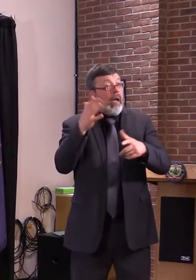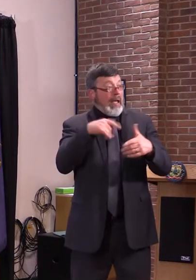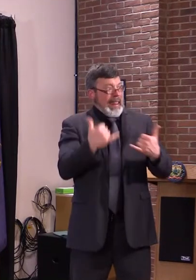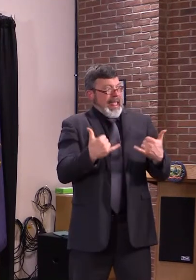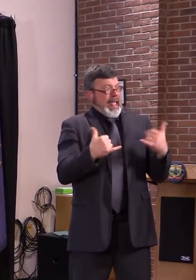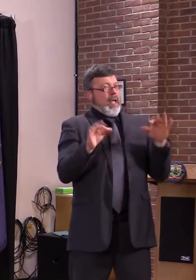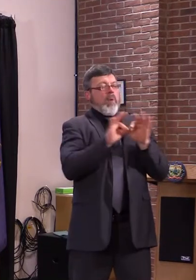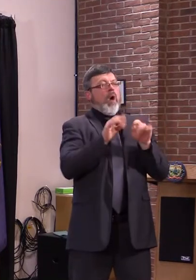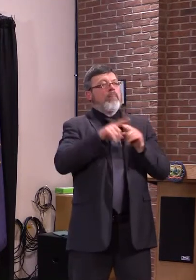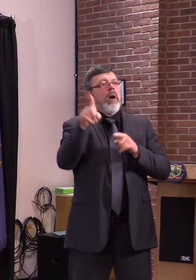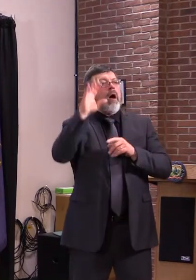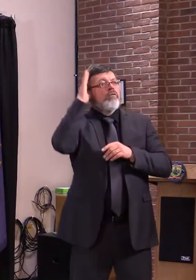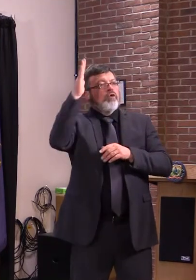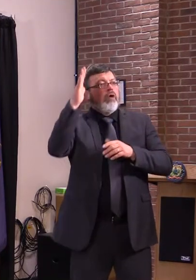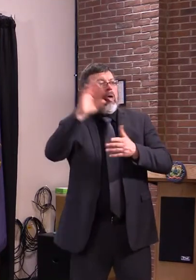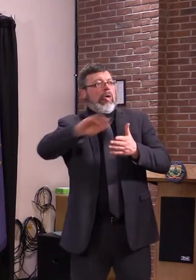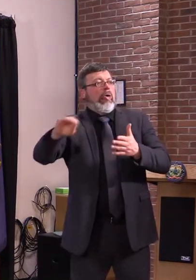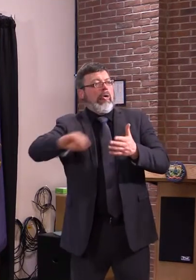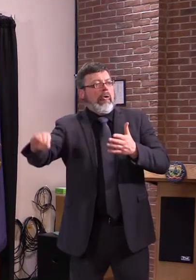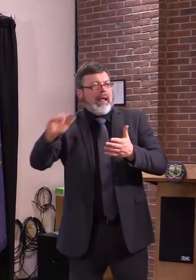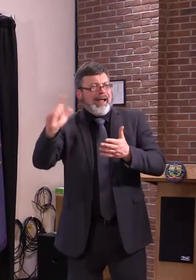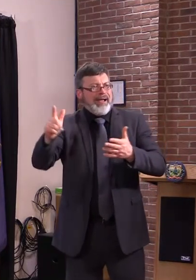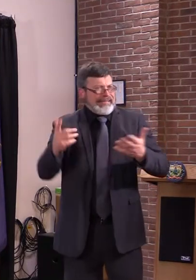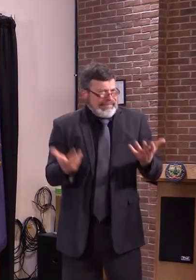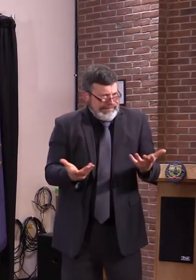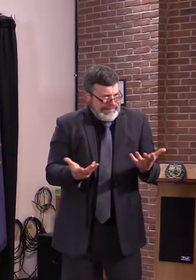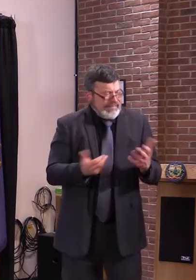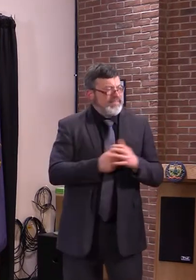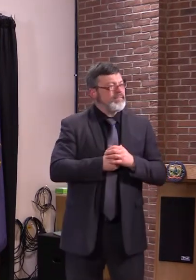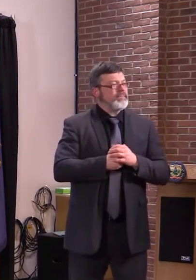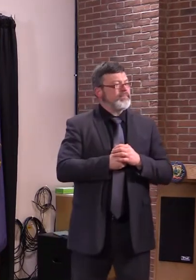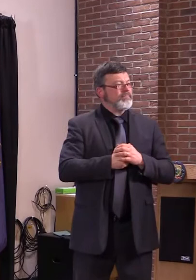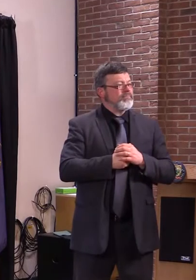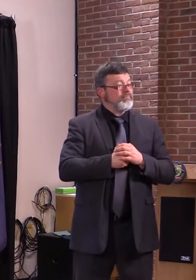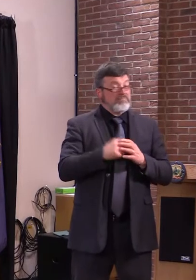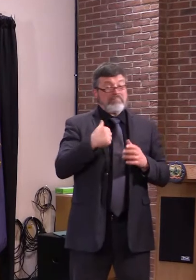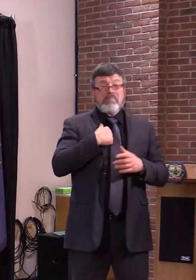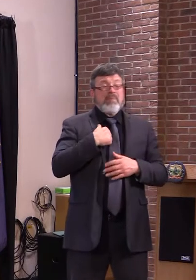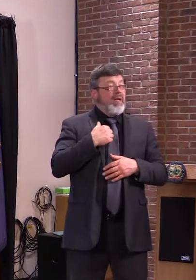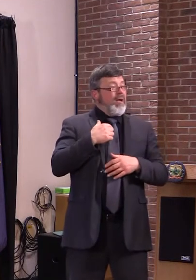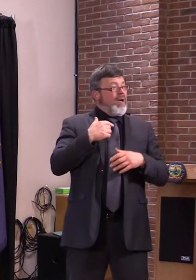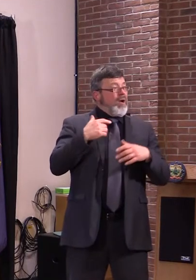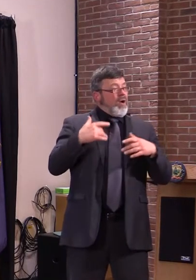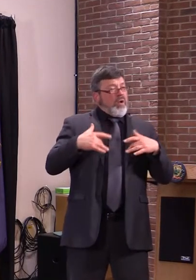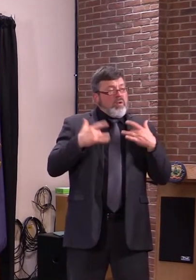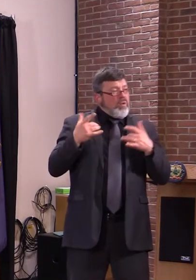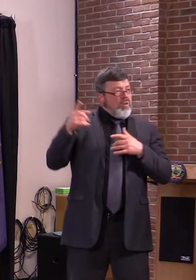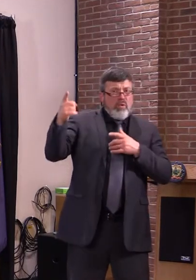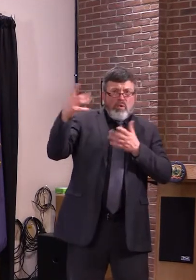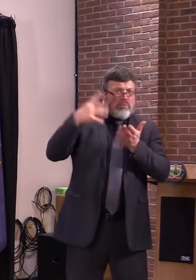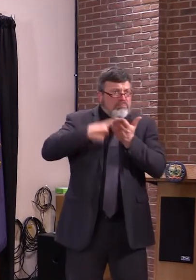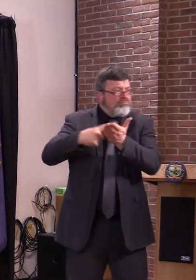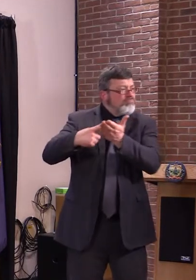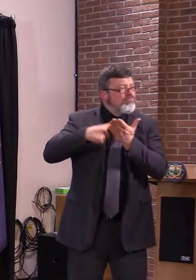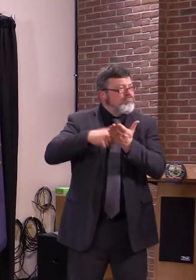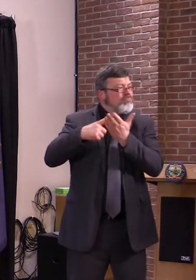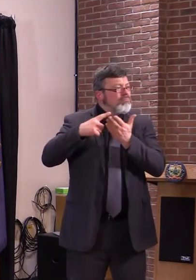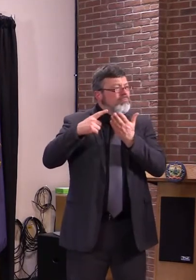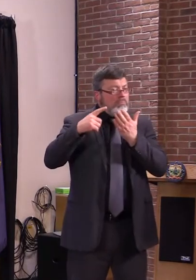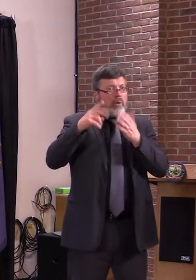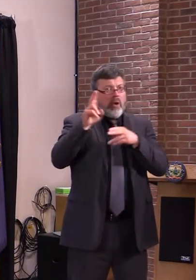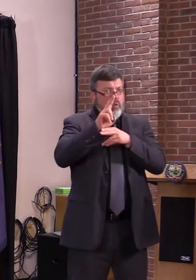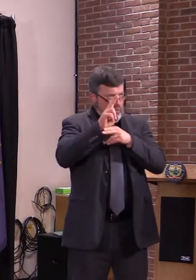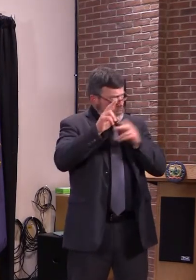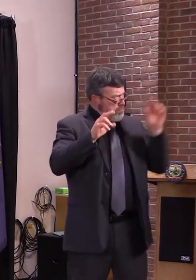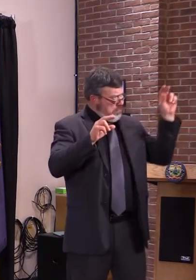We appreciate the Senate adding waterfall language, which would allow a portion of this ARPA funding to be recaptured if there was a surplus